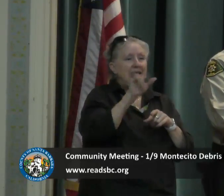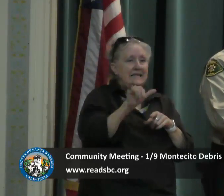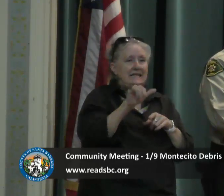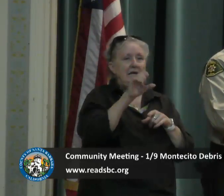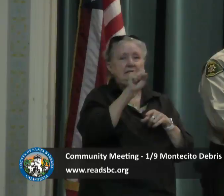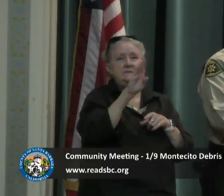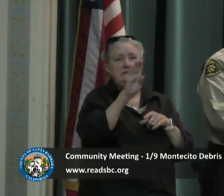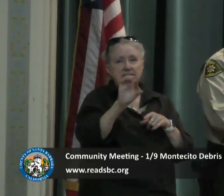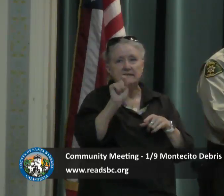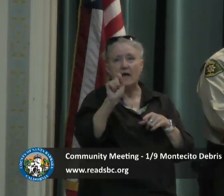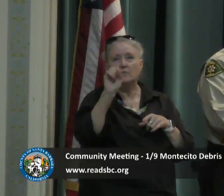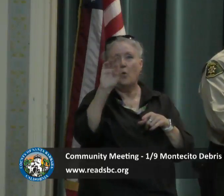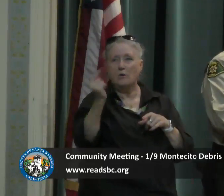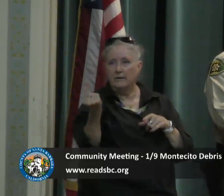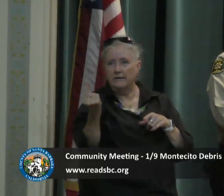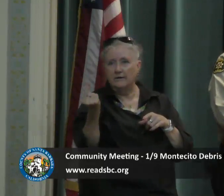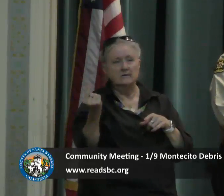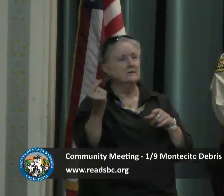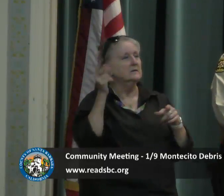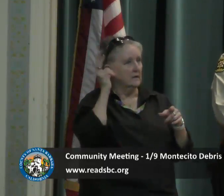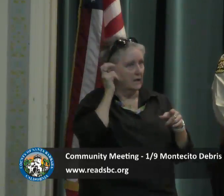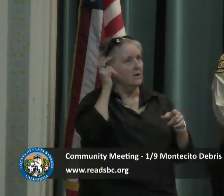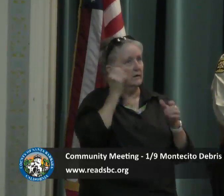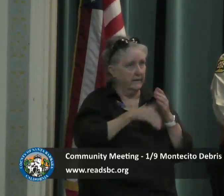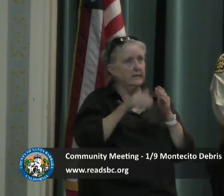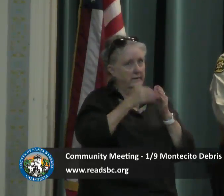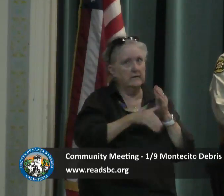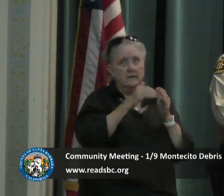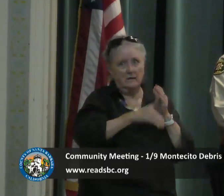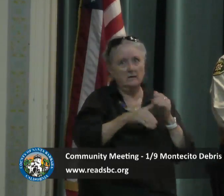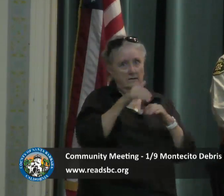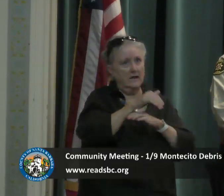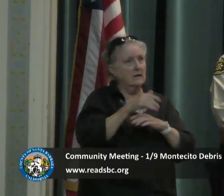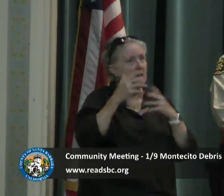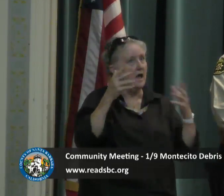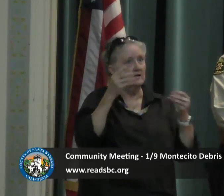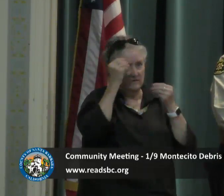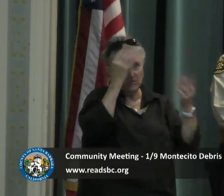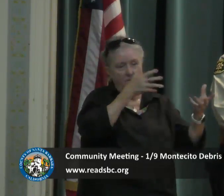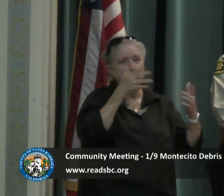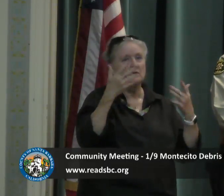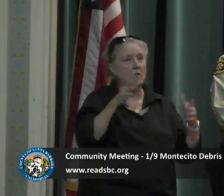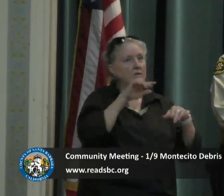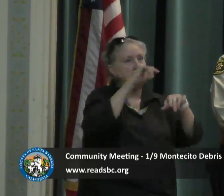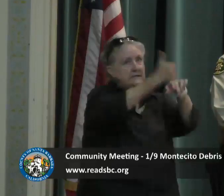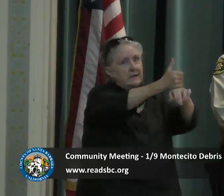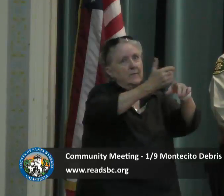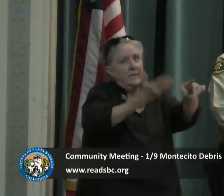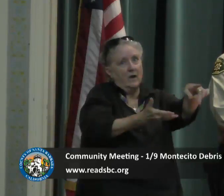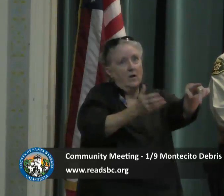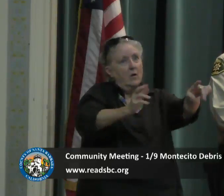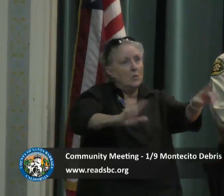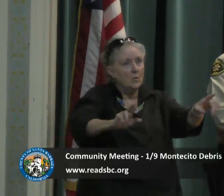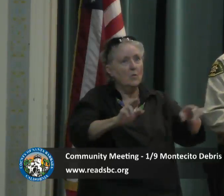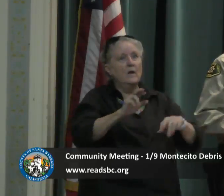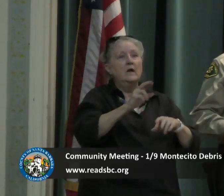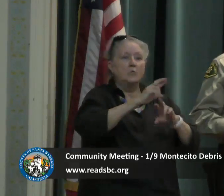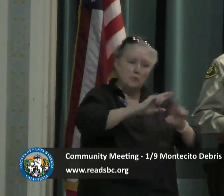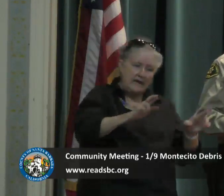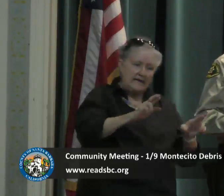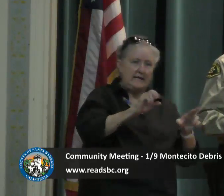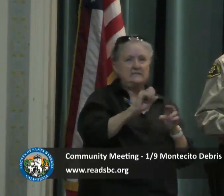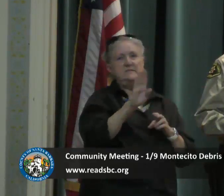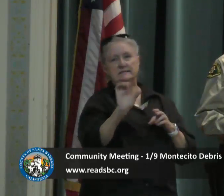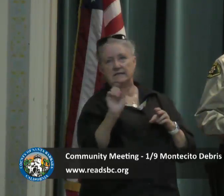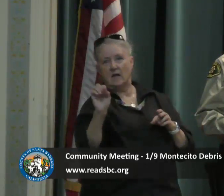readysbc.org, a website you'll be hearing a number of times tonight. Tremendous amount of information for you. Ready SBC.